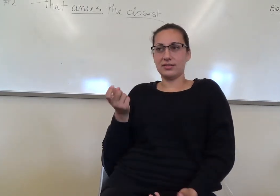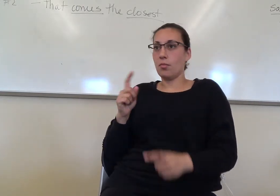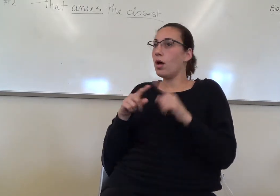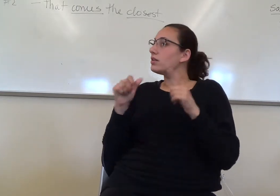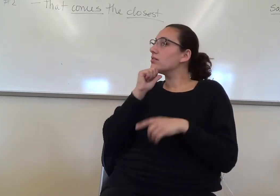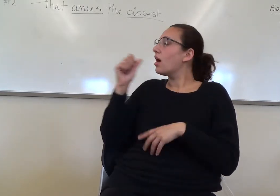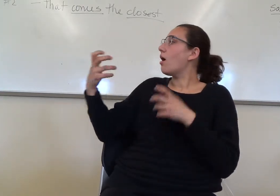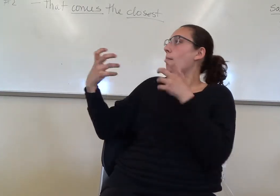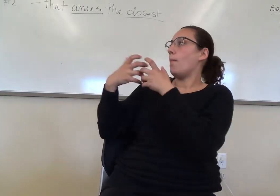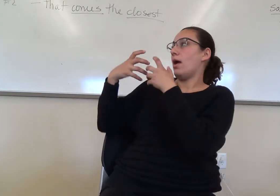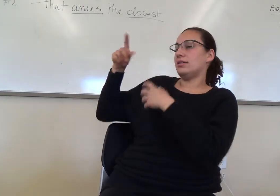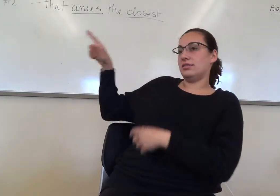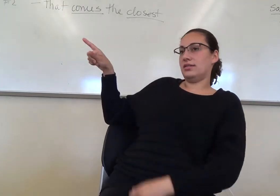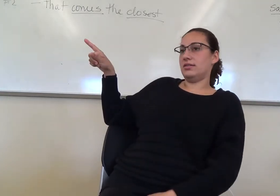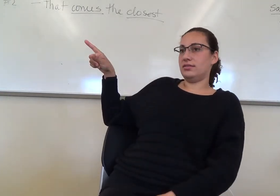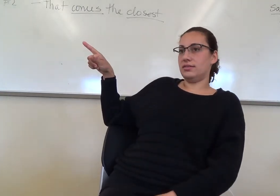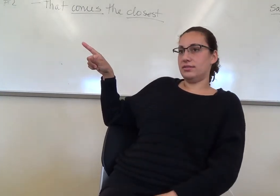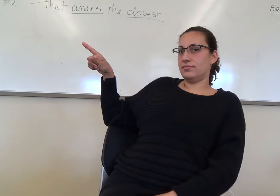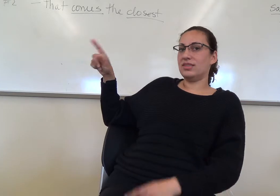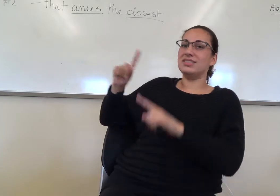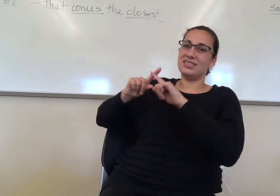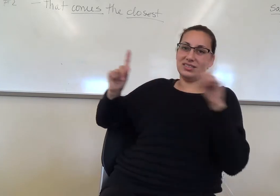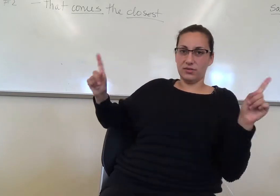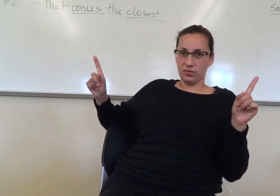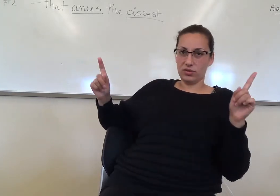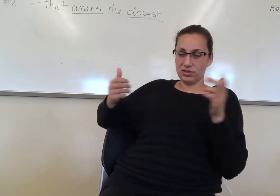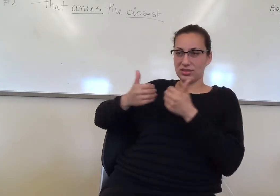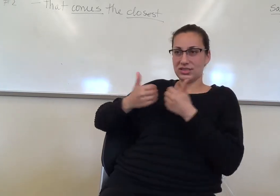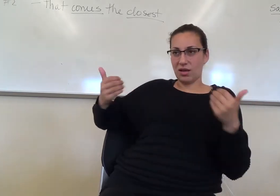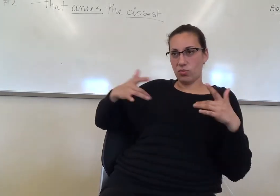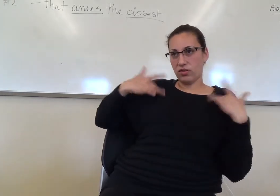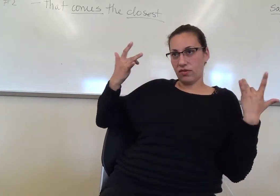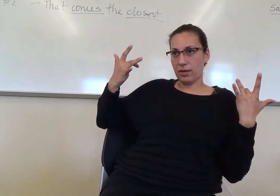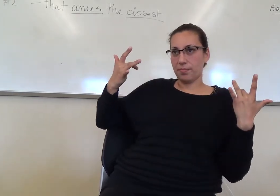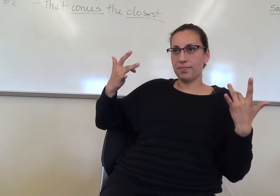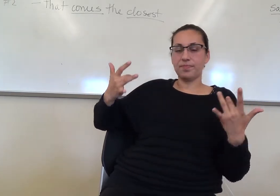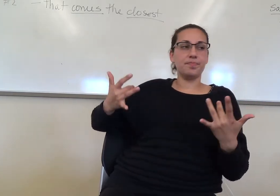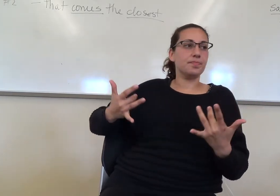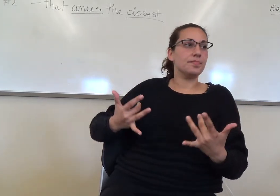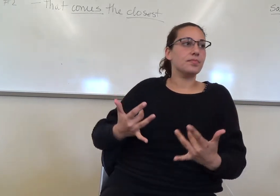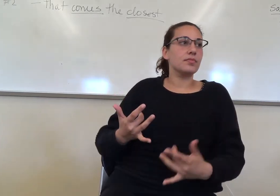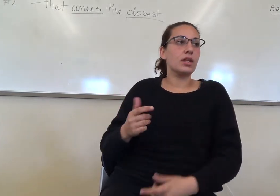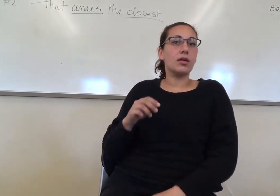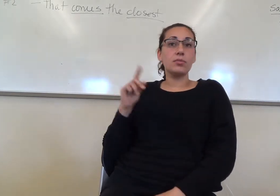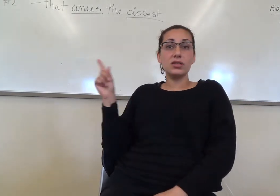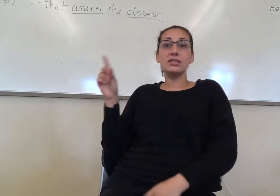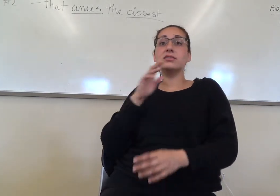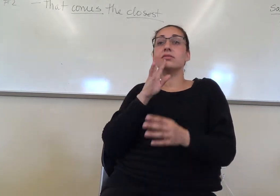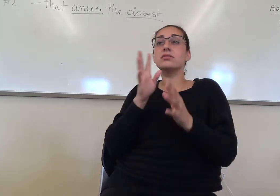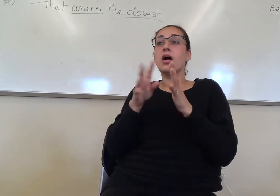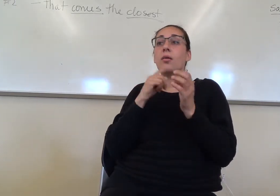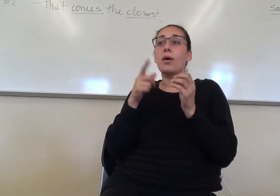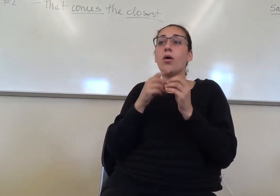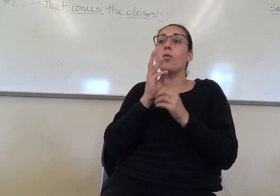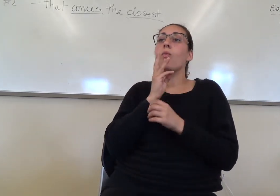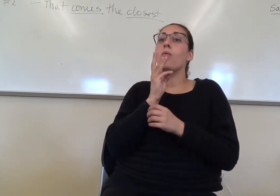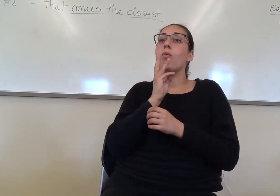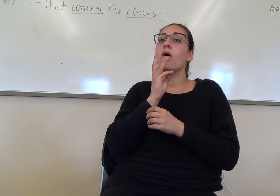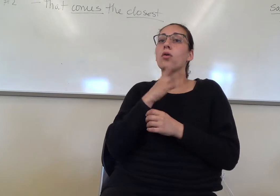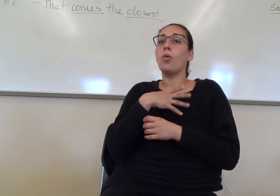Yes, definitely there was a problem there, but this is a story about this Whitewater, whatever Oh, it was. and the girl, the lady's name, Monica